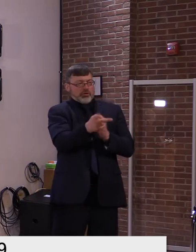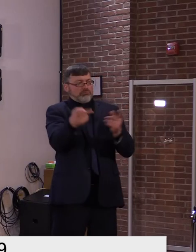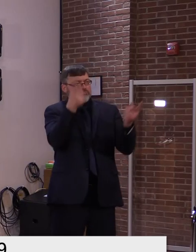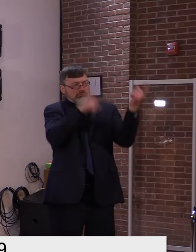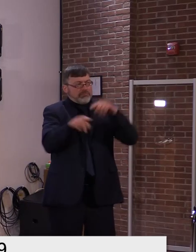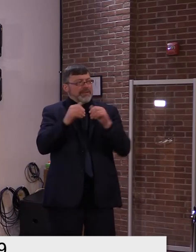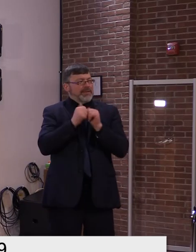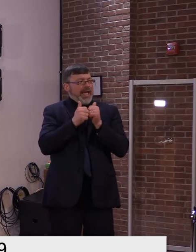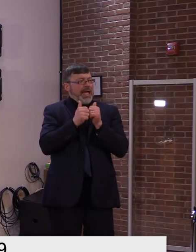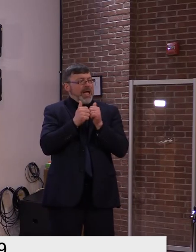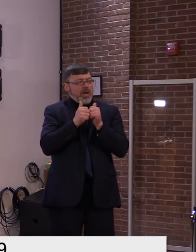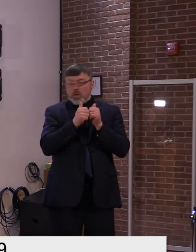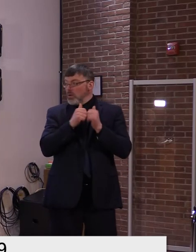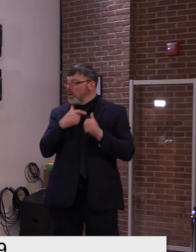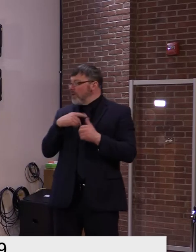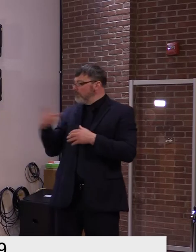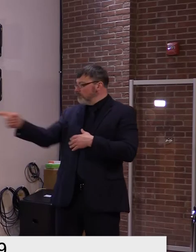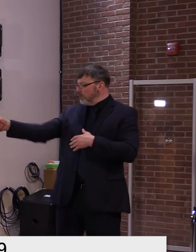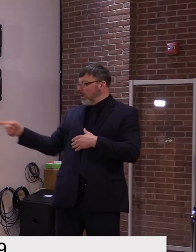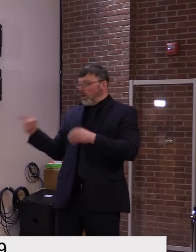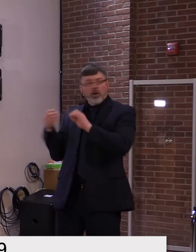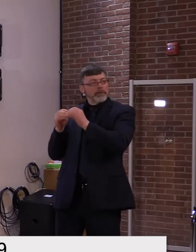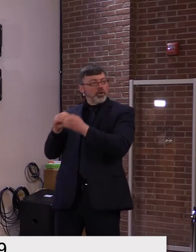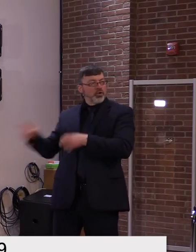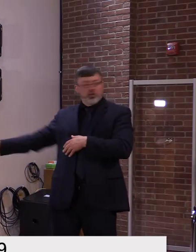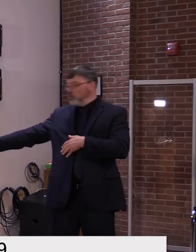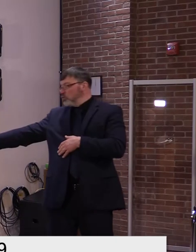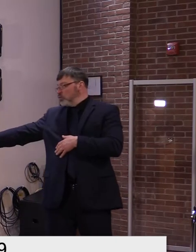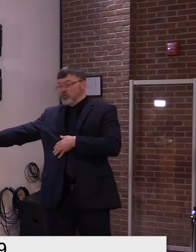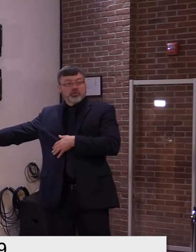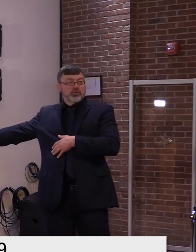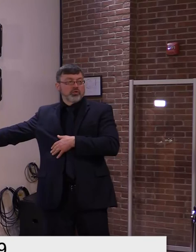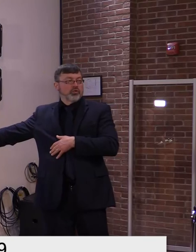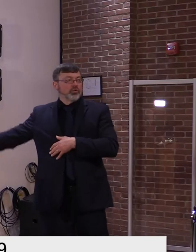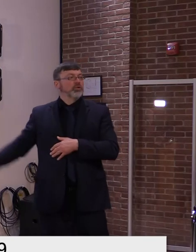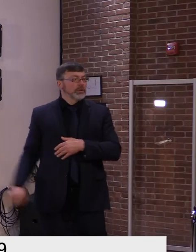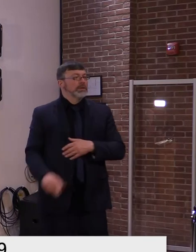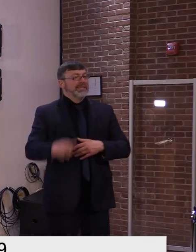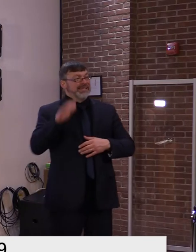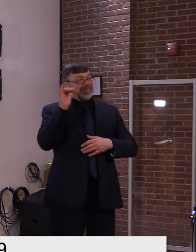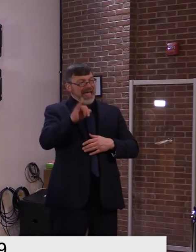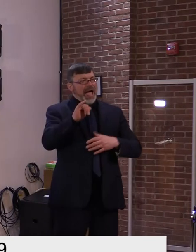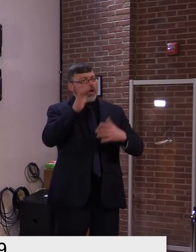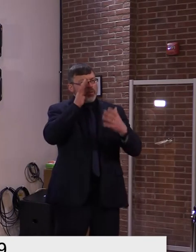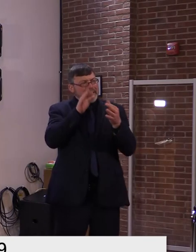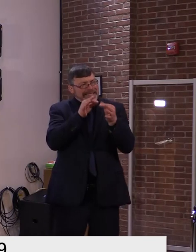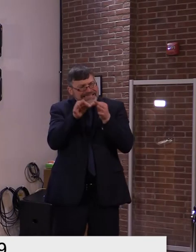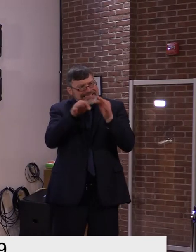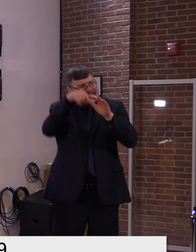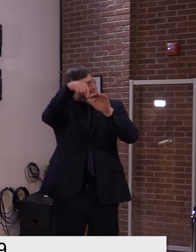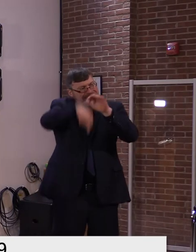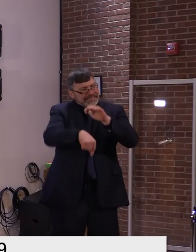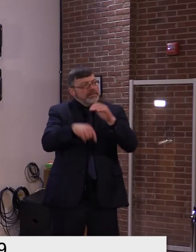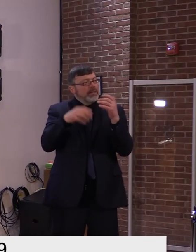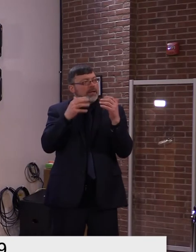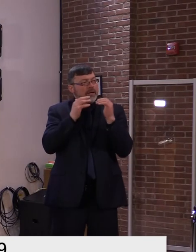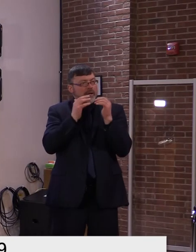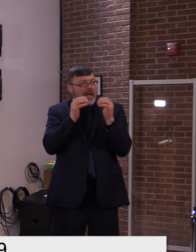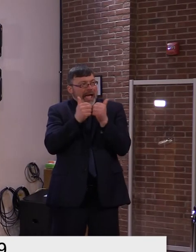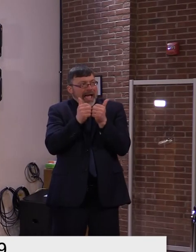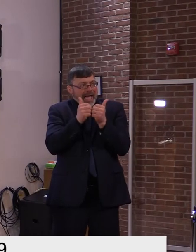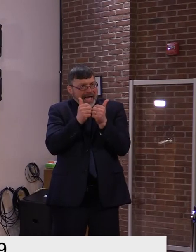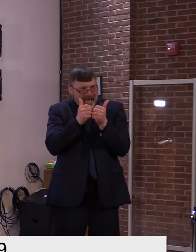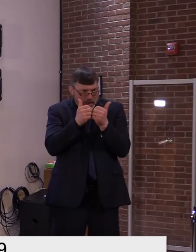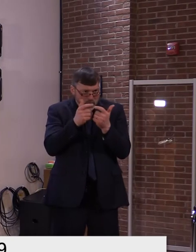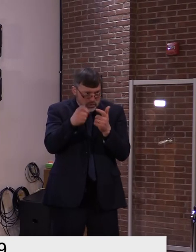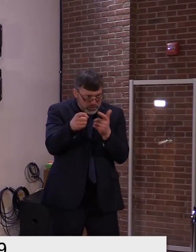for this particular individual. I think, we've been pretty successful in lining people up. And the call center number